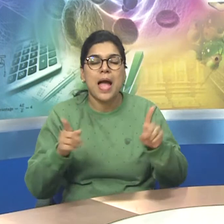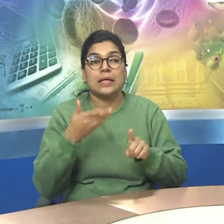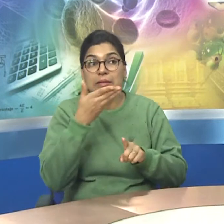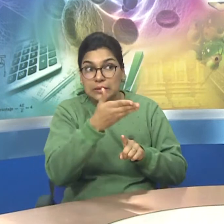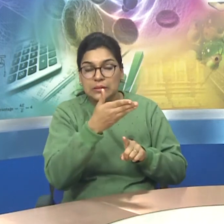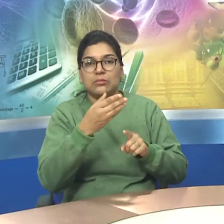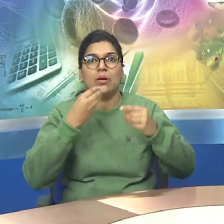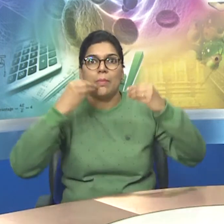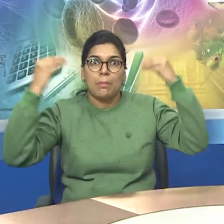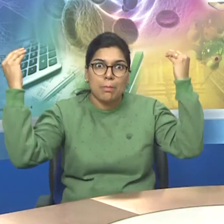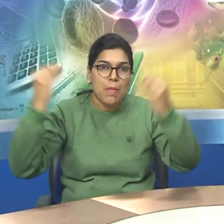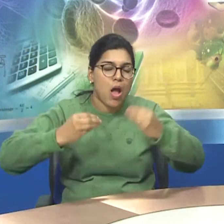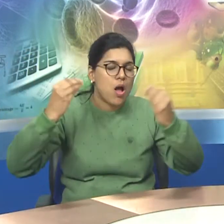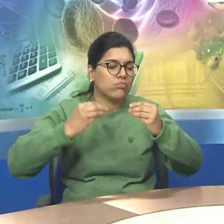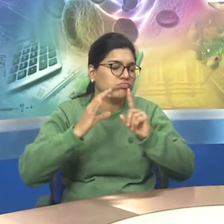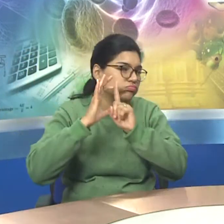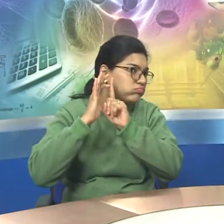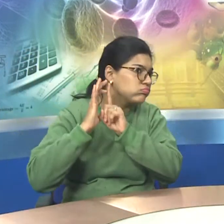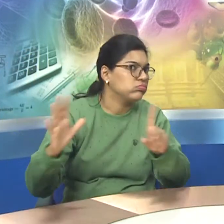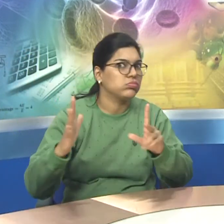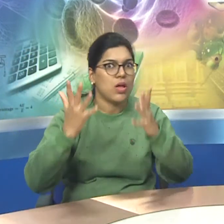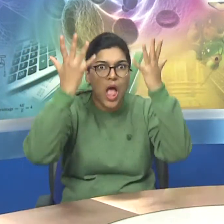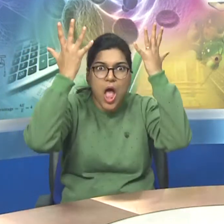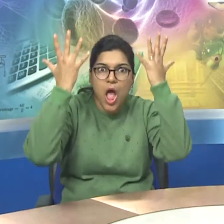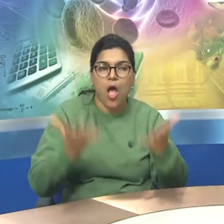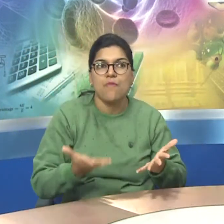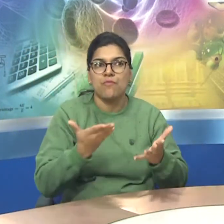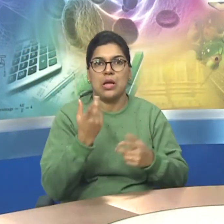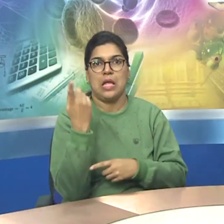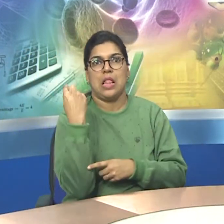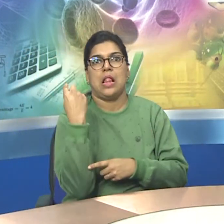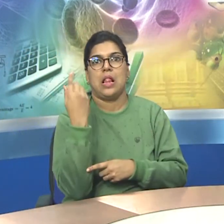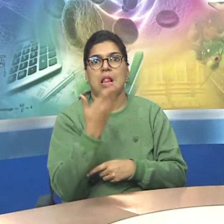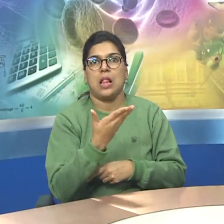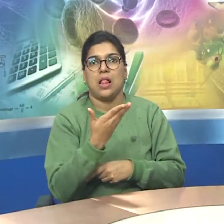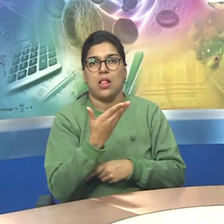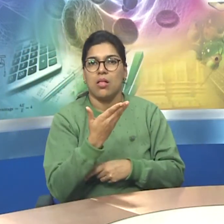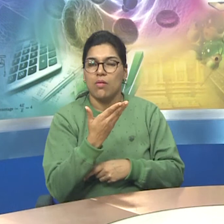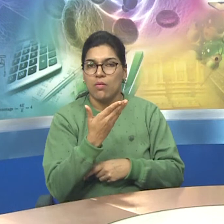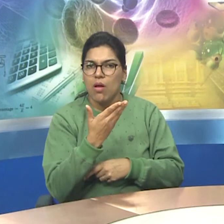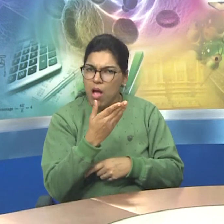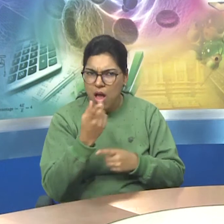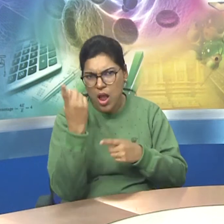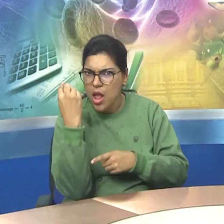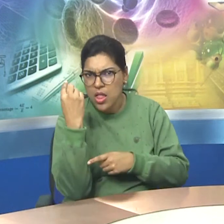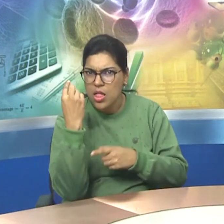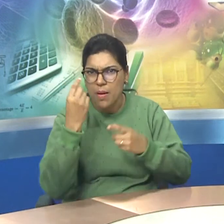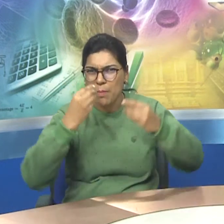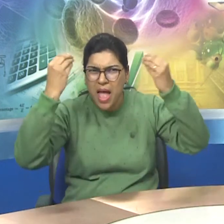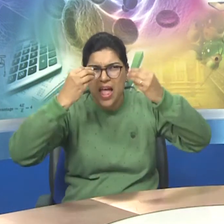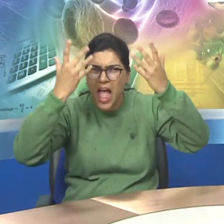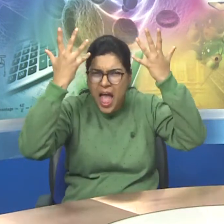Example, I wanted to go to play outside, but it was raining cats and dogs